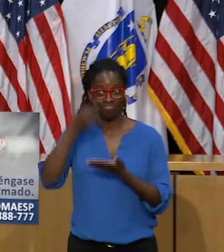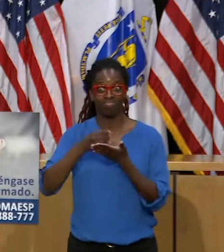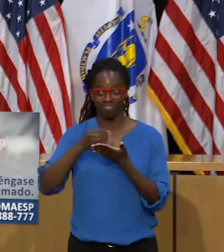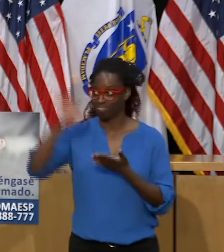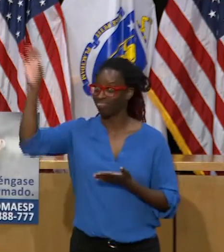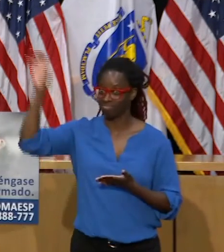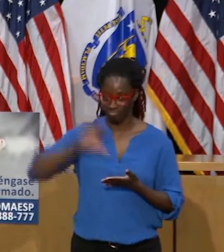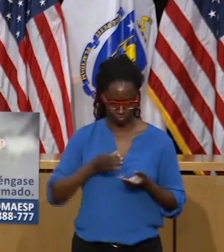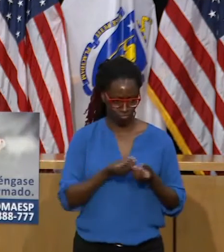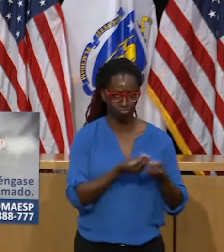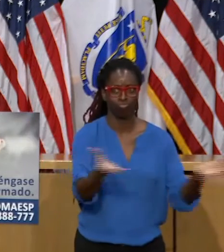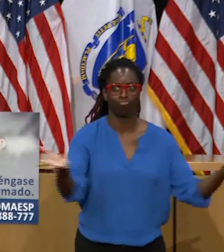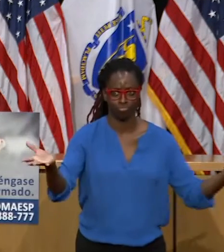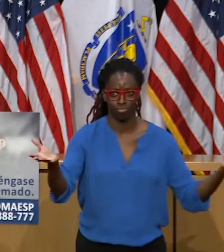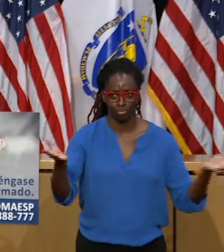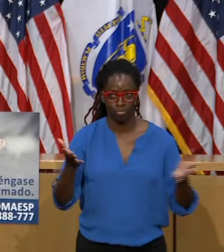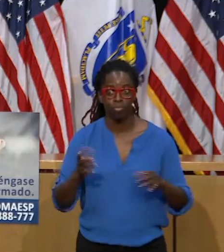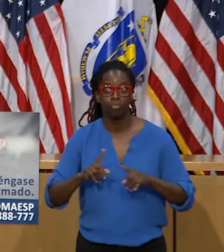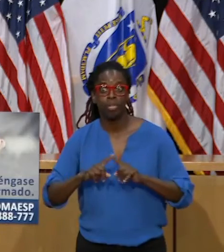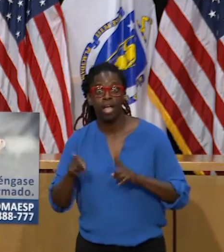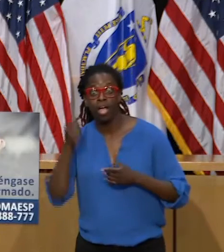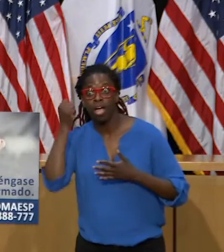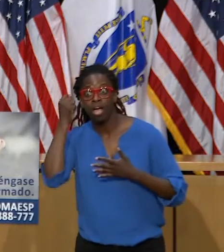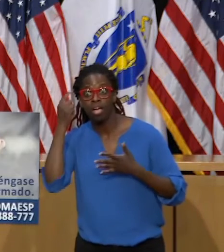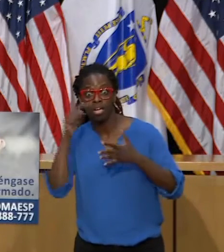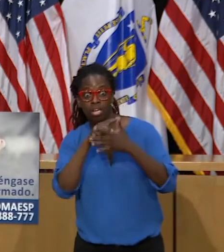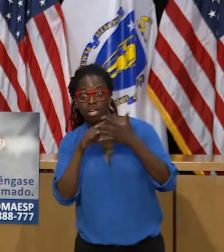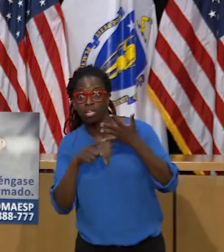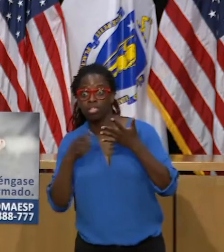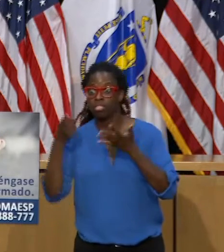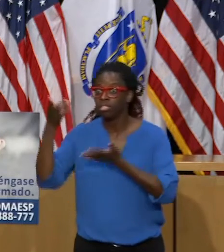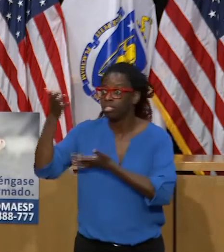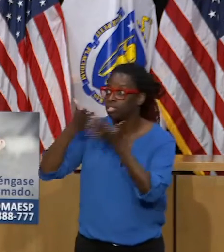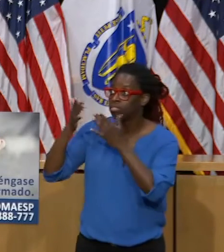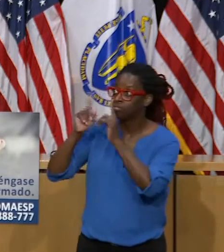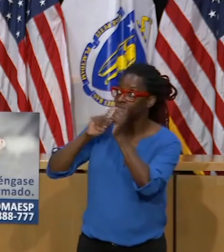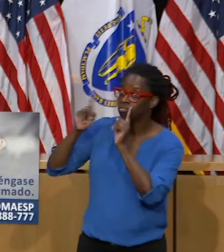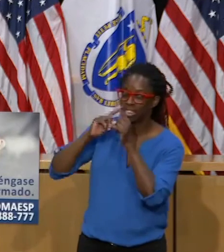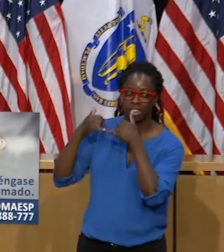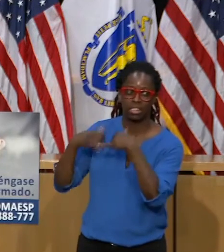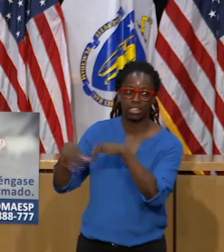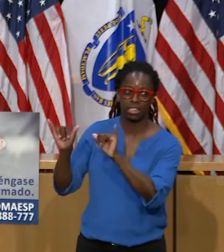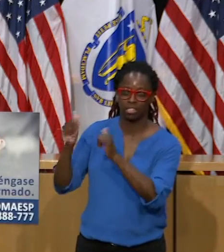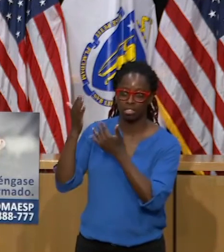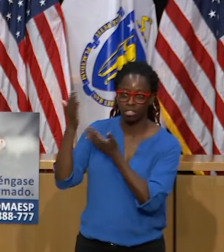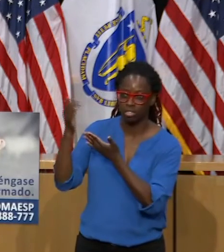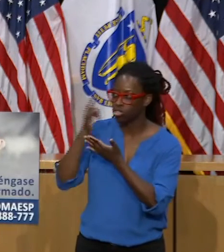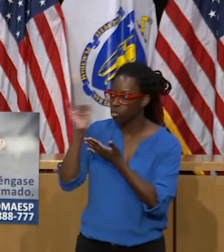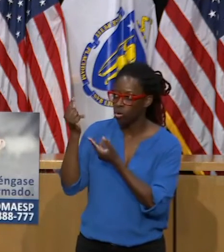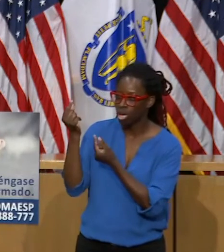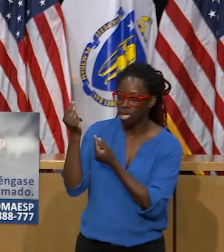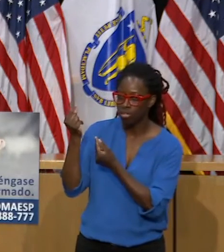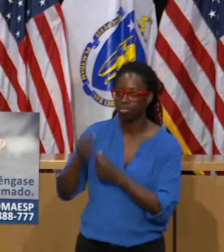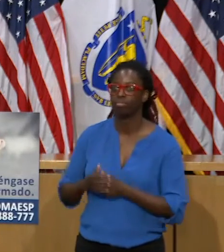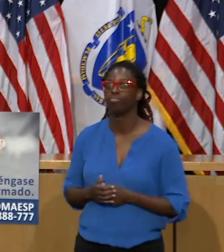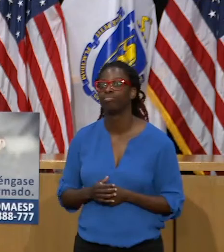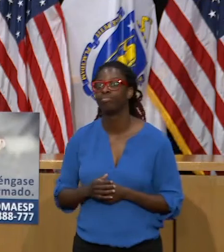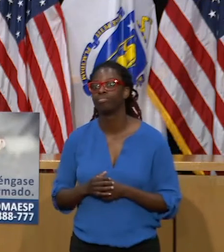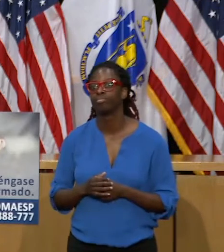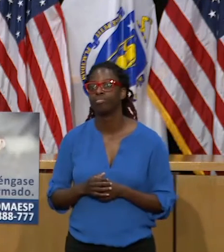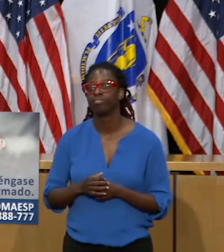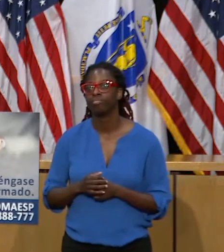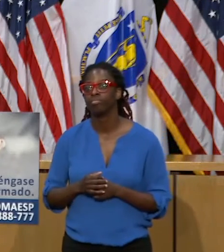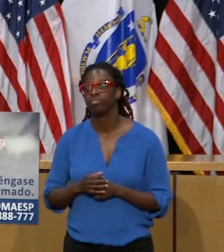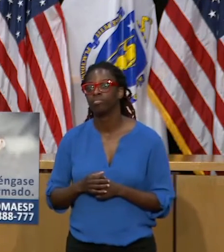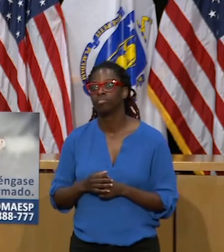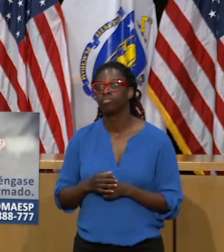very positive dialogue that's going on between the House and the Senate and the administration over both of those issues, but